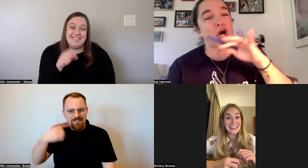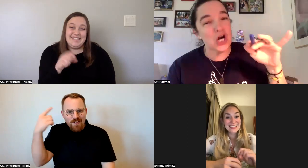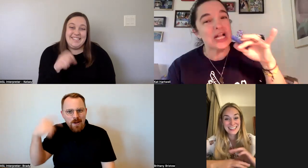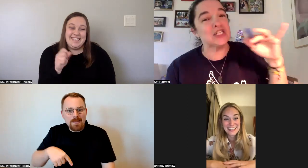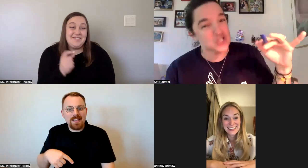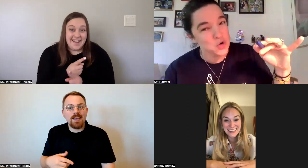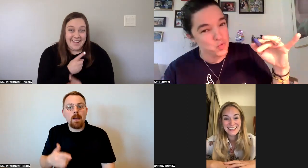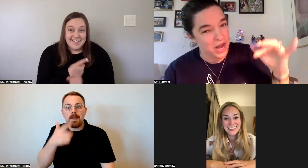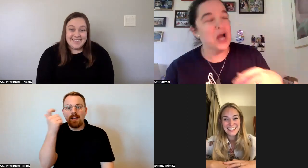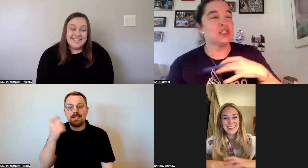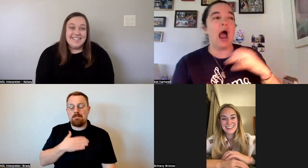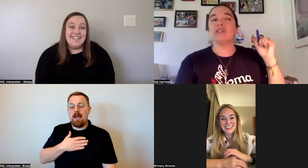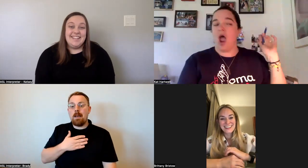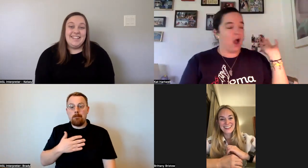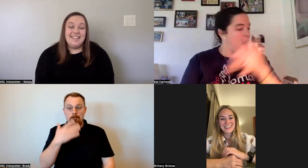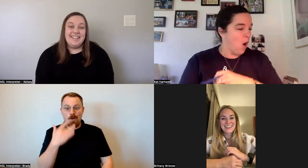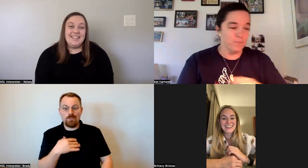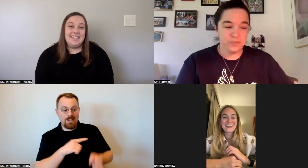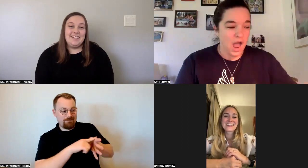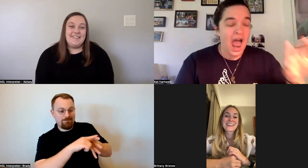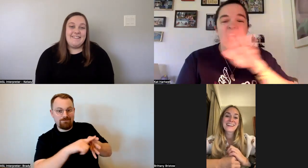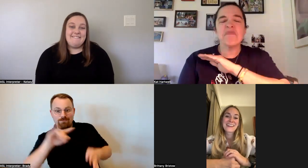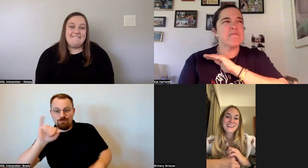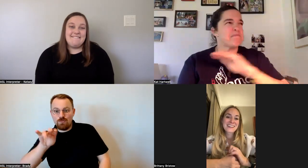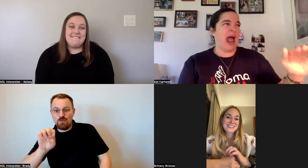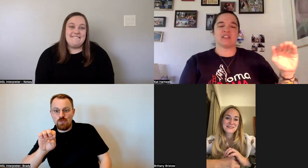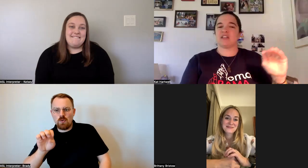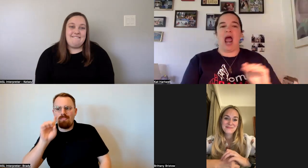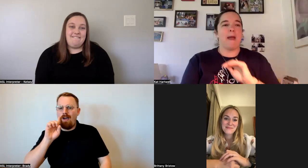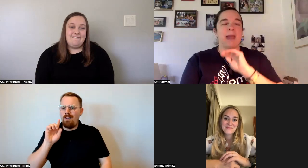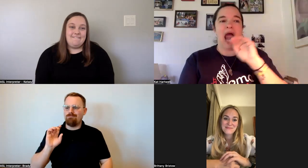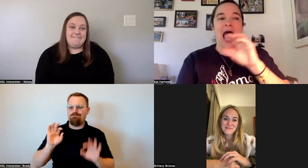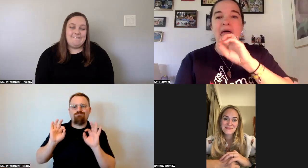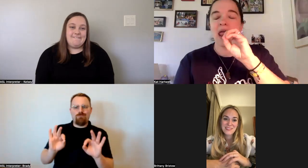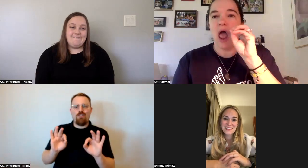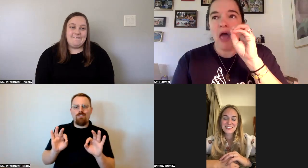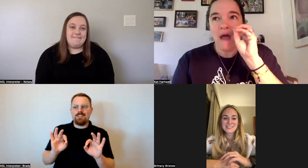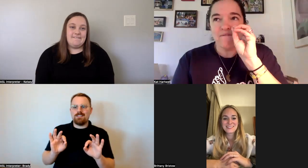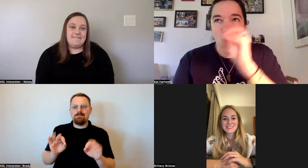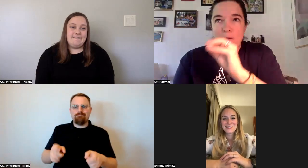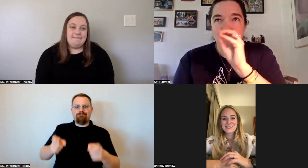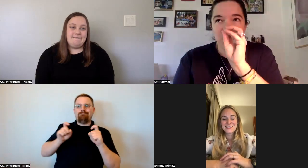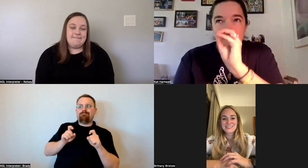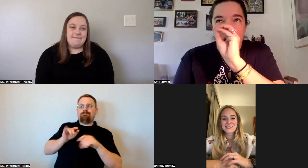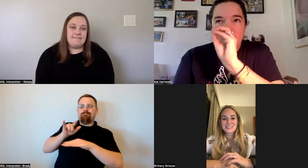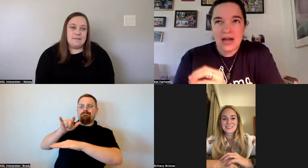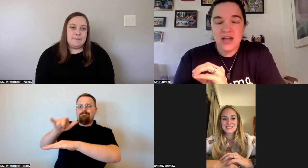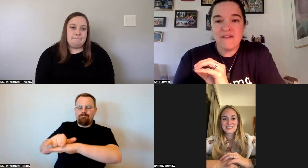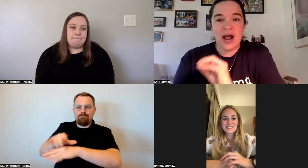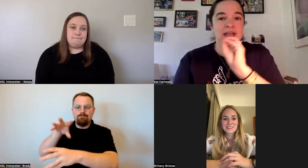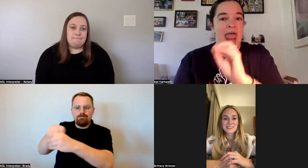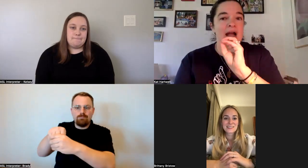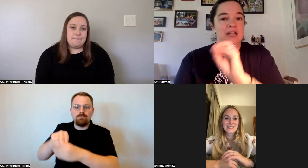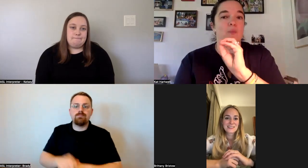birthday Right? is early June. So I was like, oh, the best time, and I from the